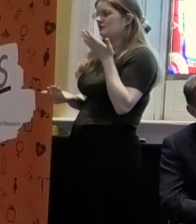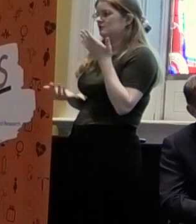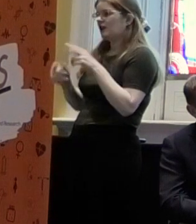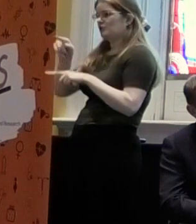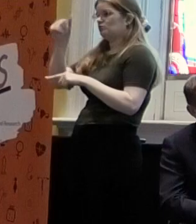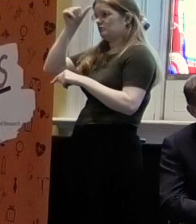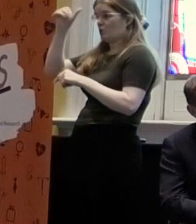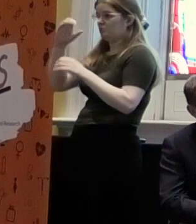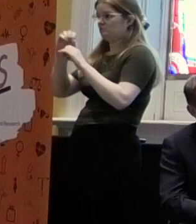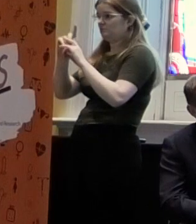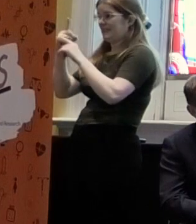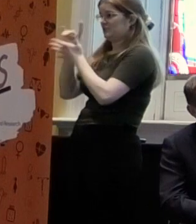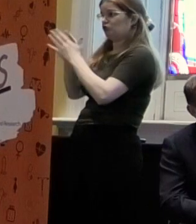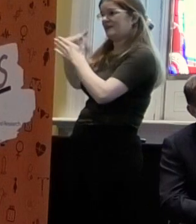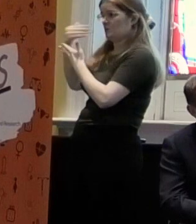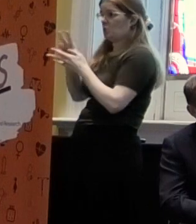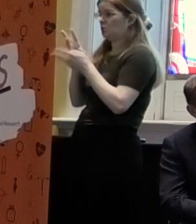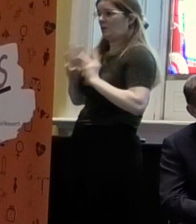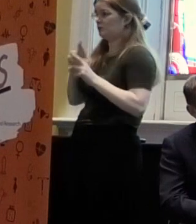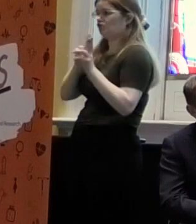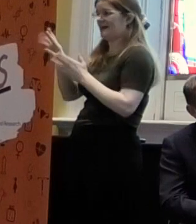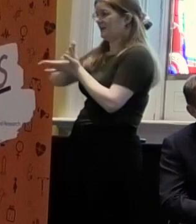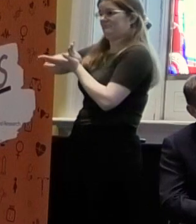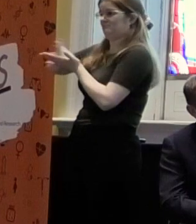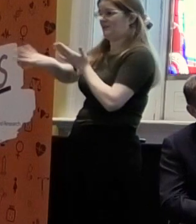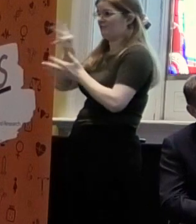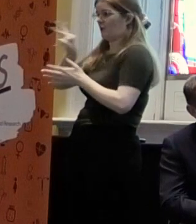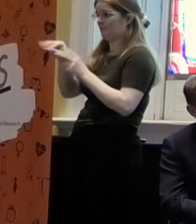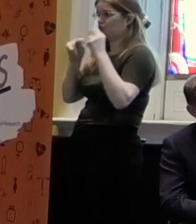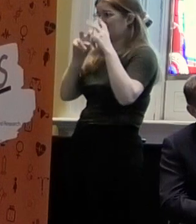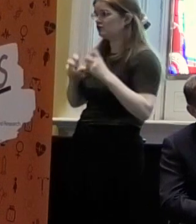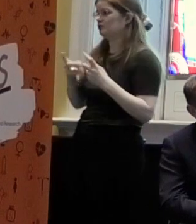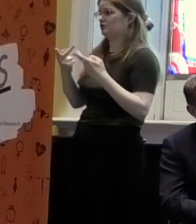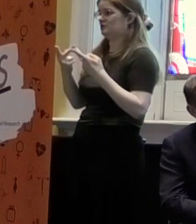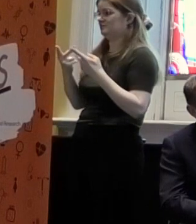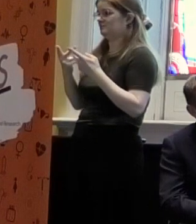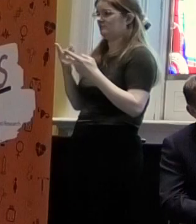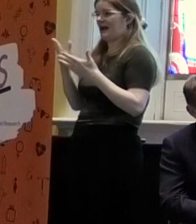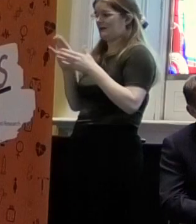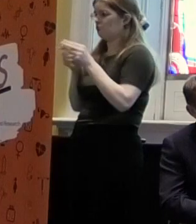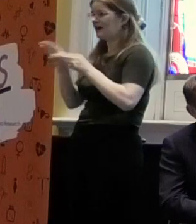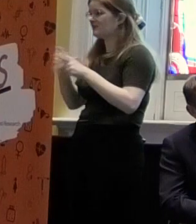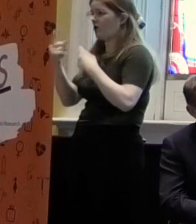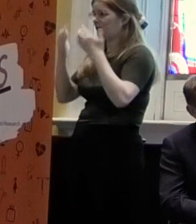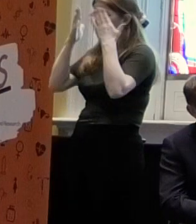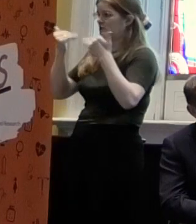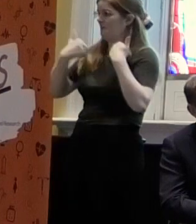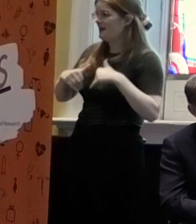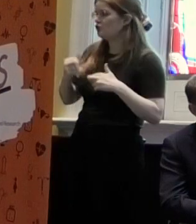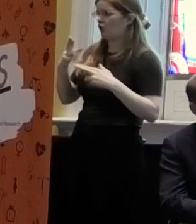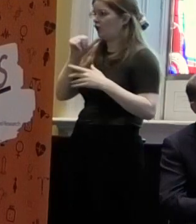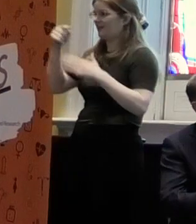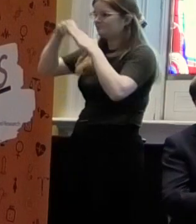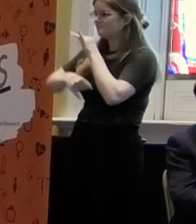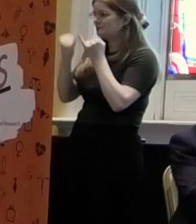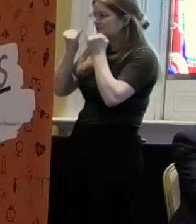excluded and underrepresented both in research and practice in obstetrics and gynecology? And Harriet, maybe I could ask